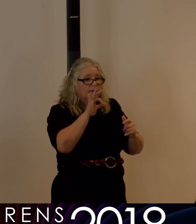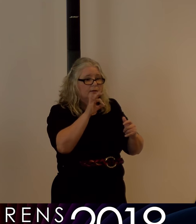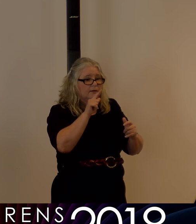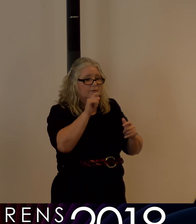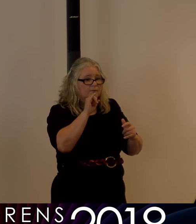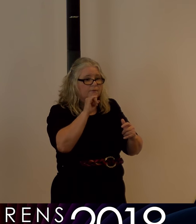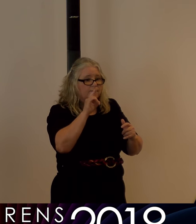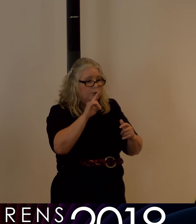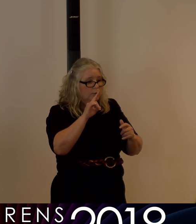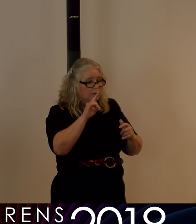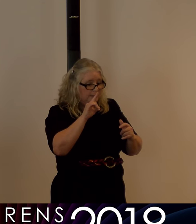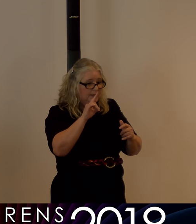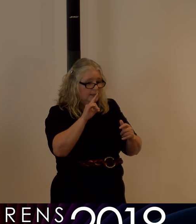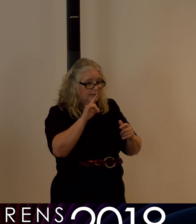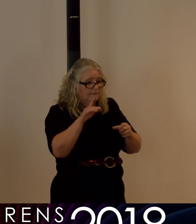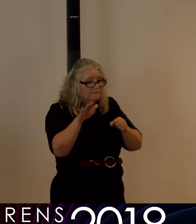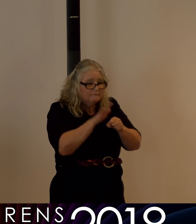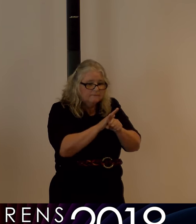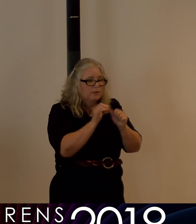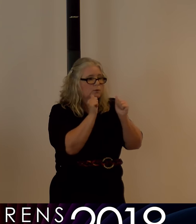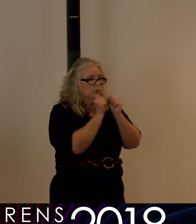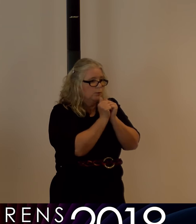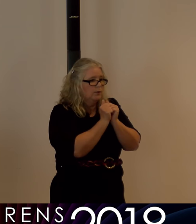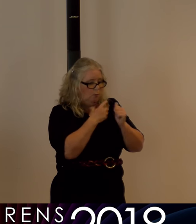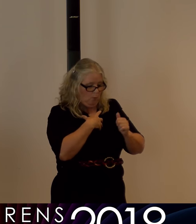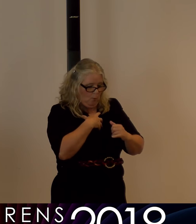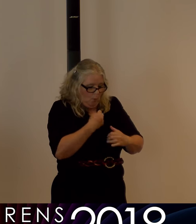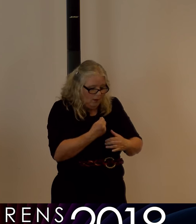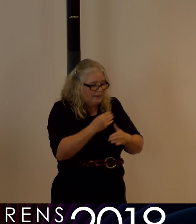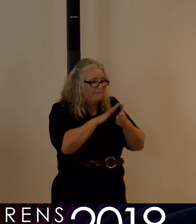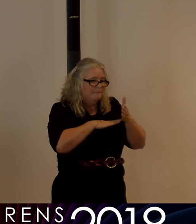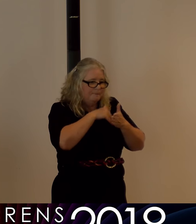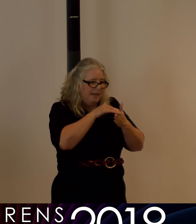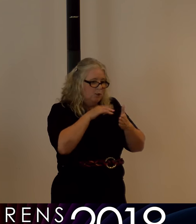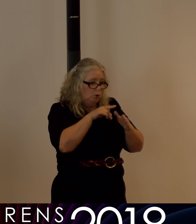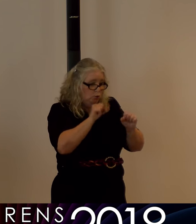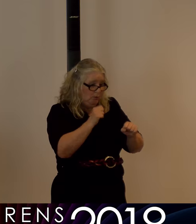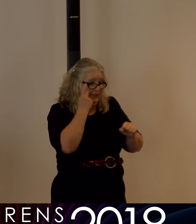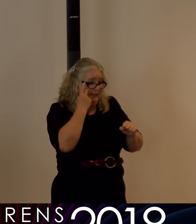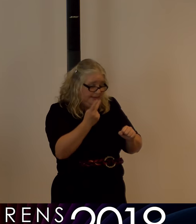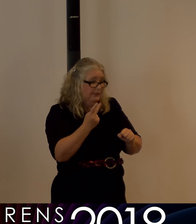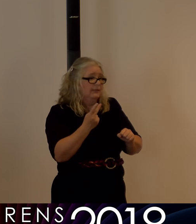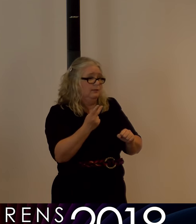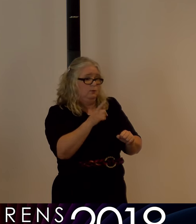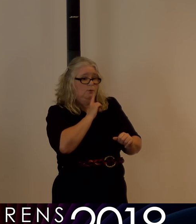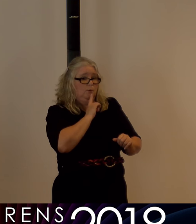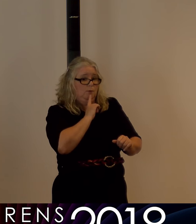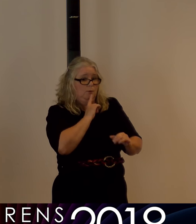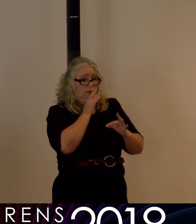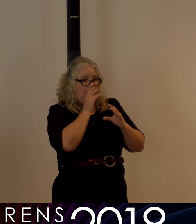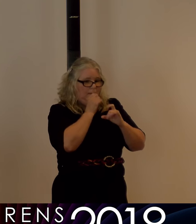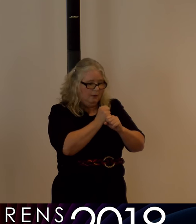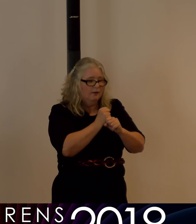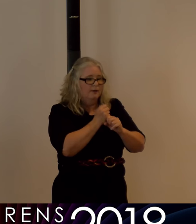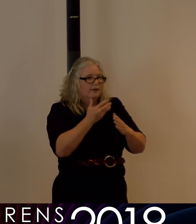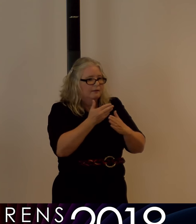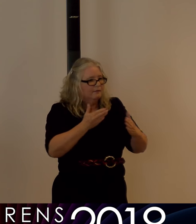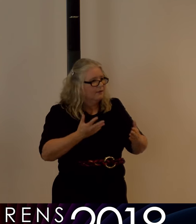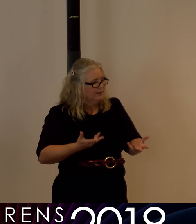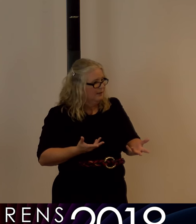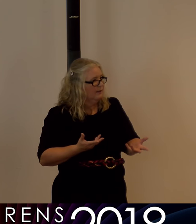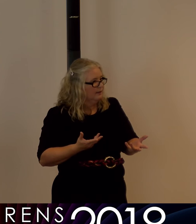fluid-filled cavity fills up with paint, and you can see it. It's the most rewarding thing. It's like vacuuming the floor. You vacuum, the dirt goes